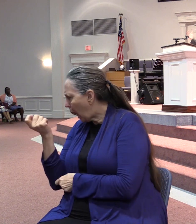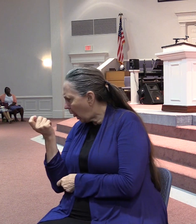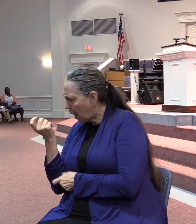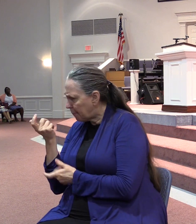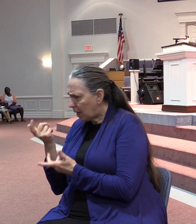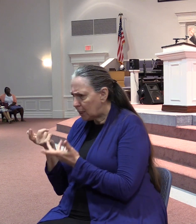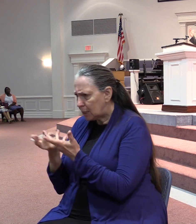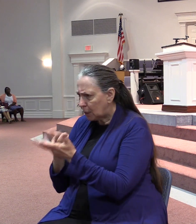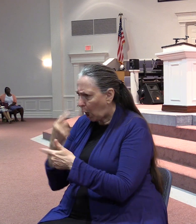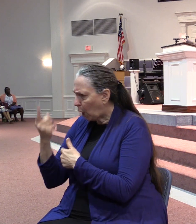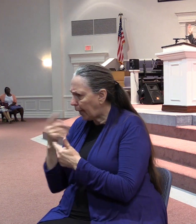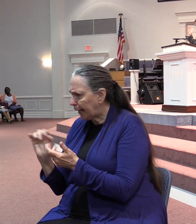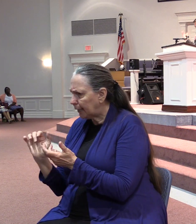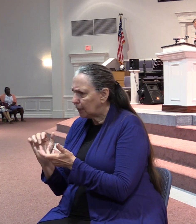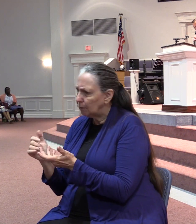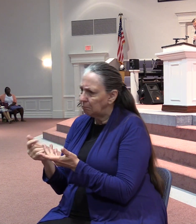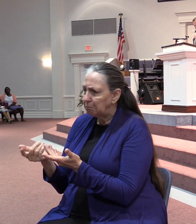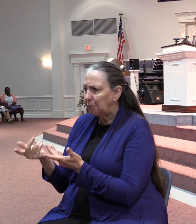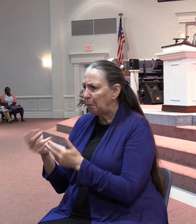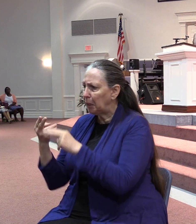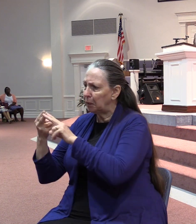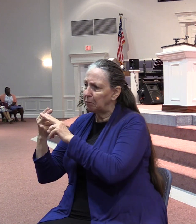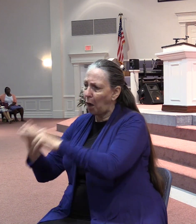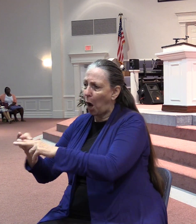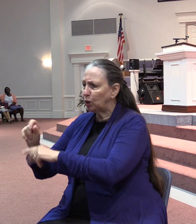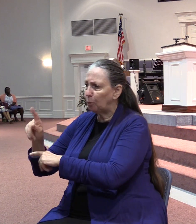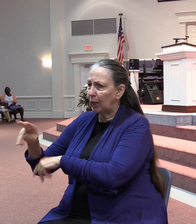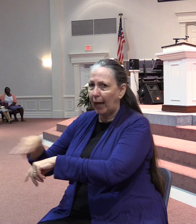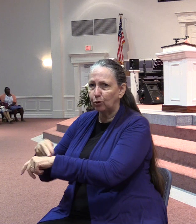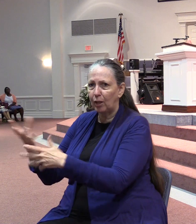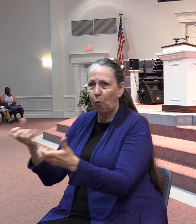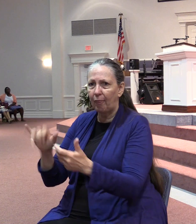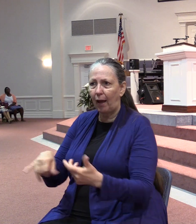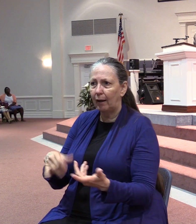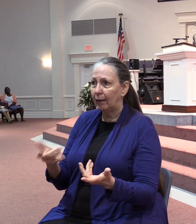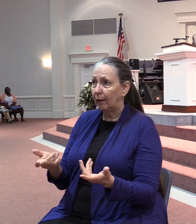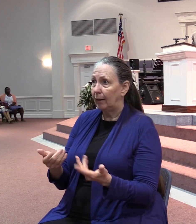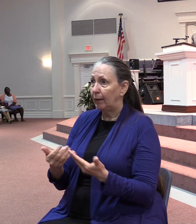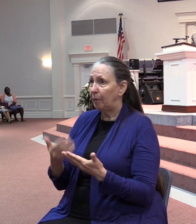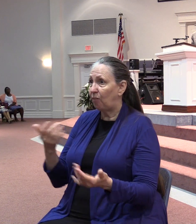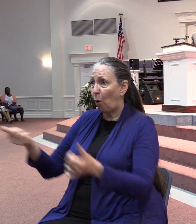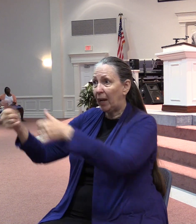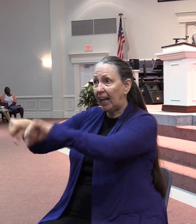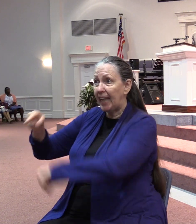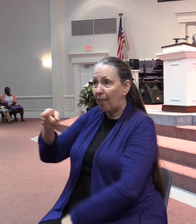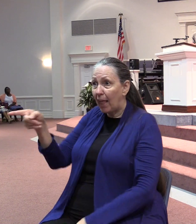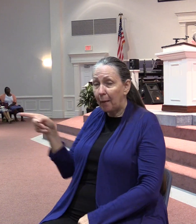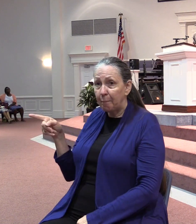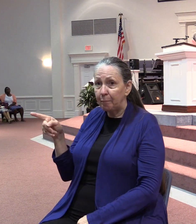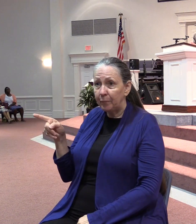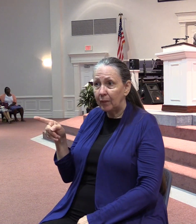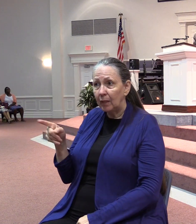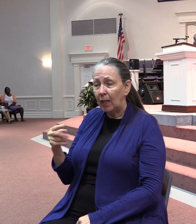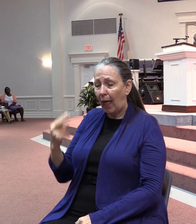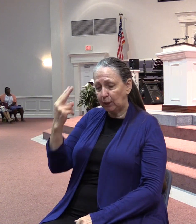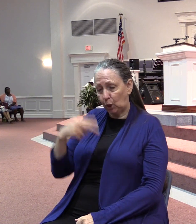or resemblance of something that could be called supernatural. And before we condemn them, let's